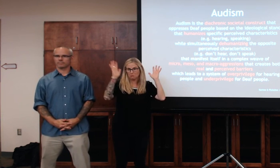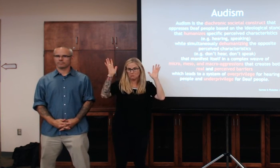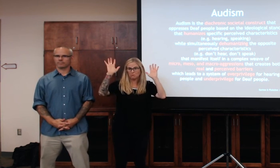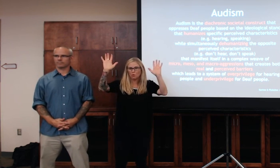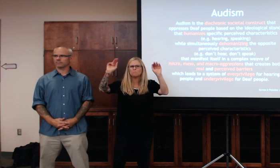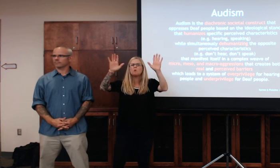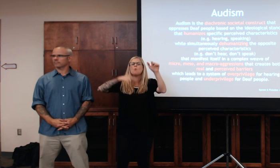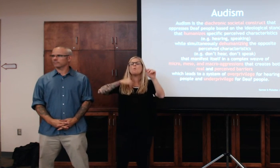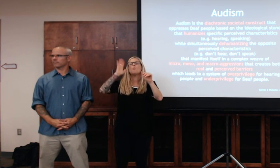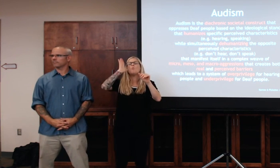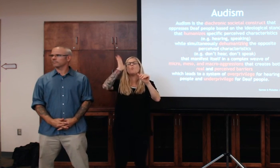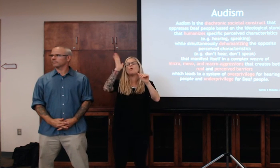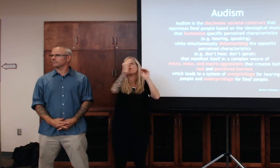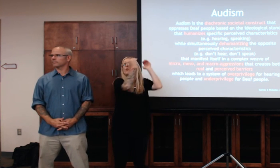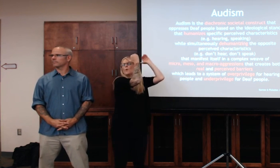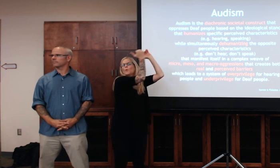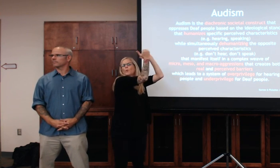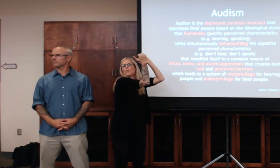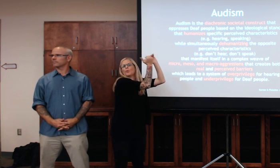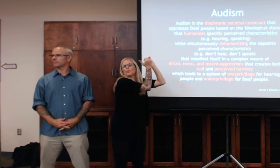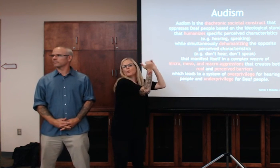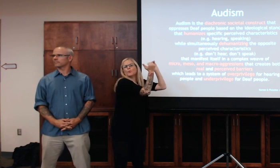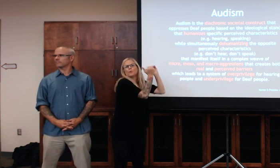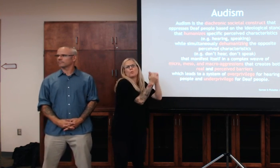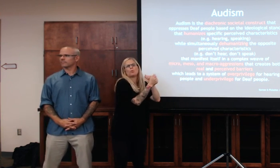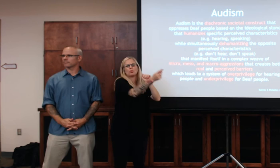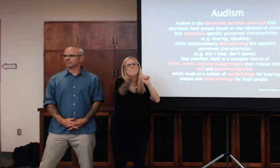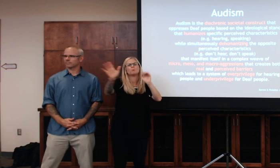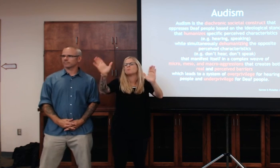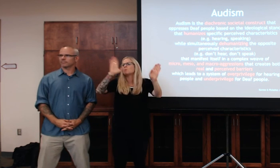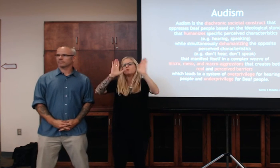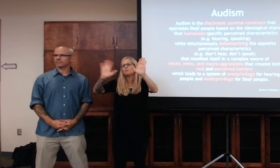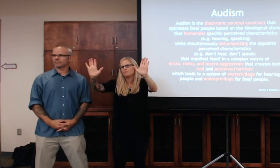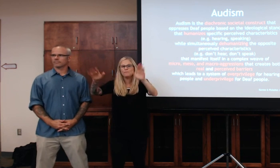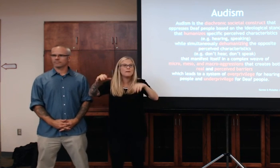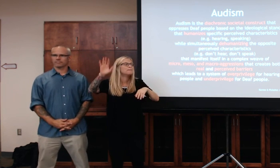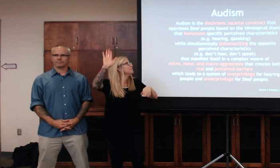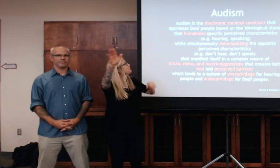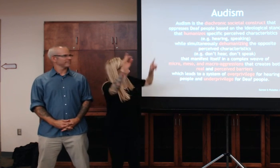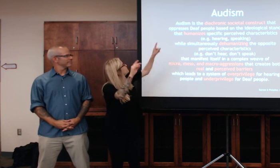Did everyone take a moment to read that? We'll go line by line. Don't worry. I know it's a little overwhelming.